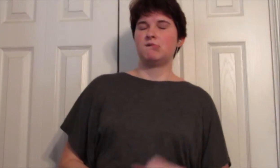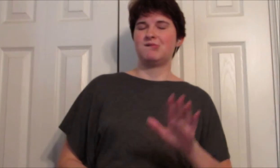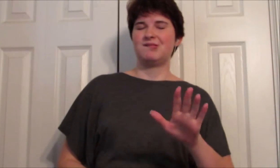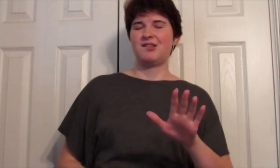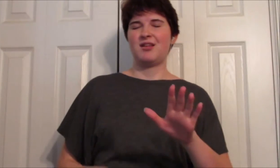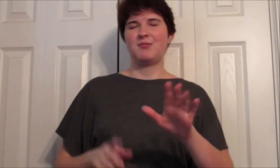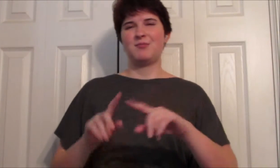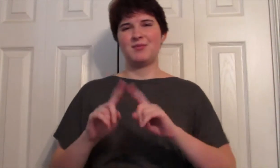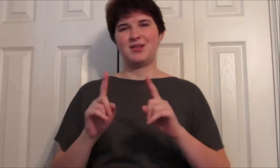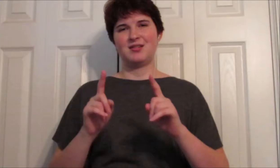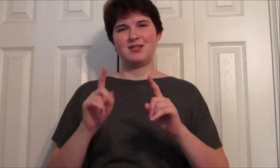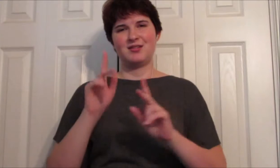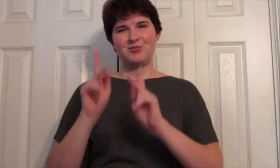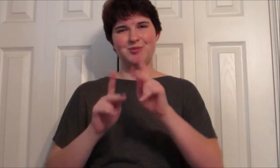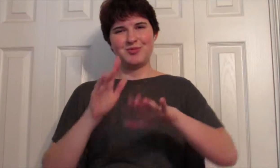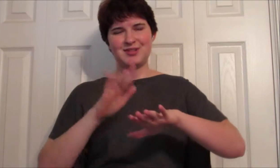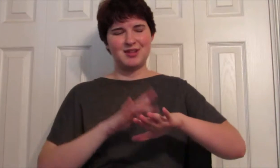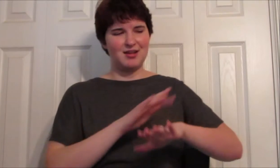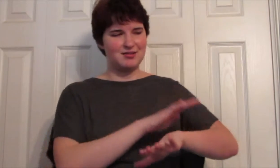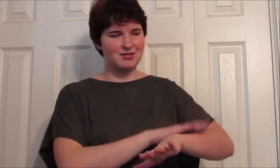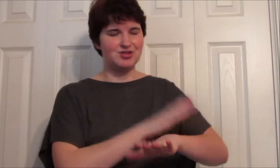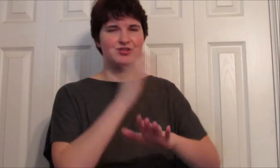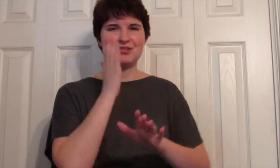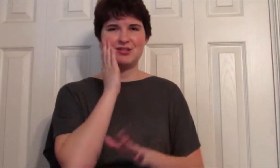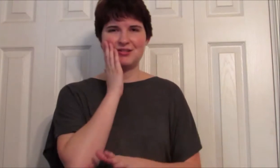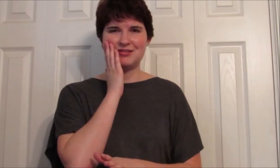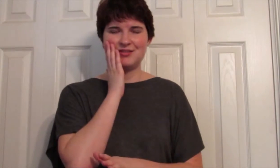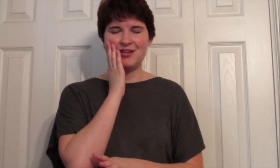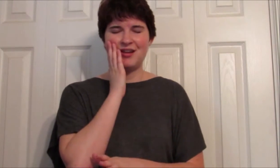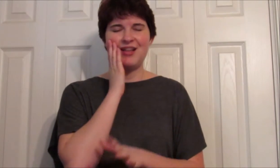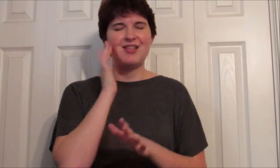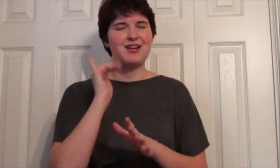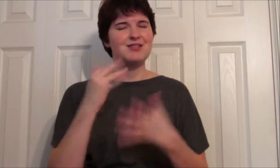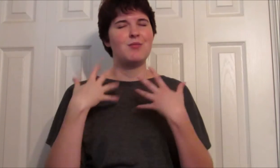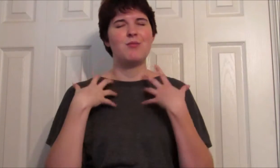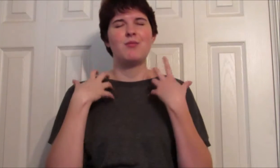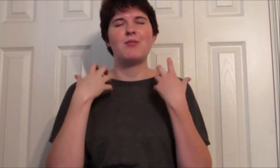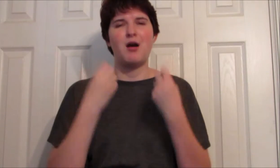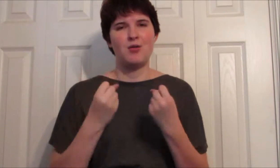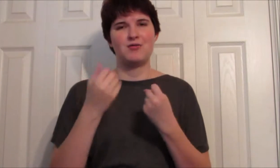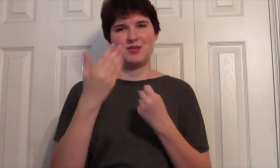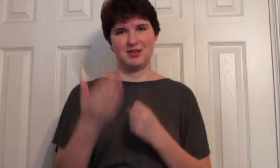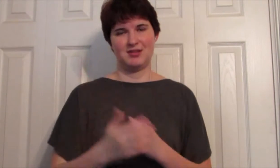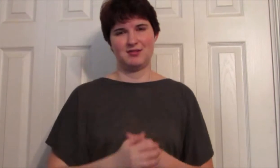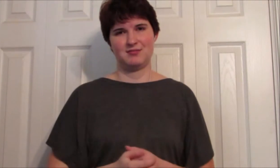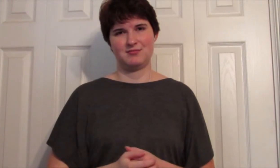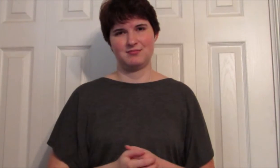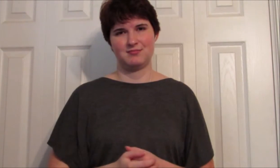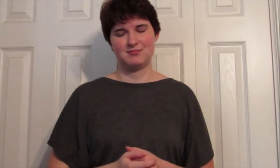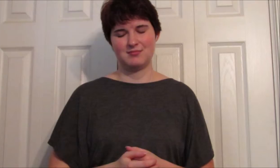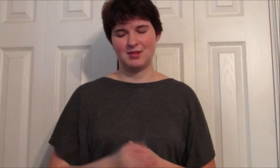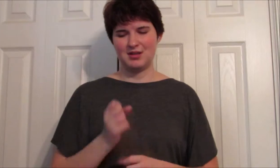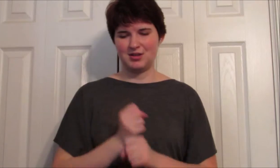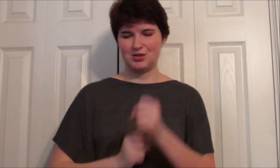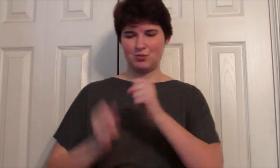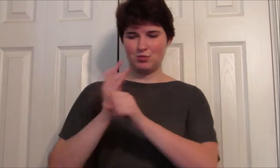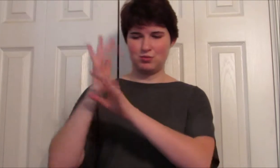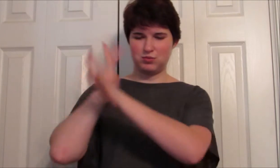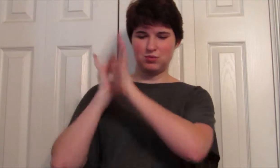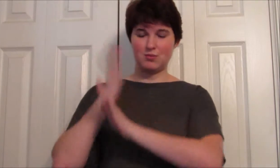Human touch is a powerful, powerful thing. Years ago when my kids were small and we took